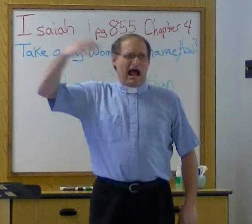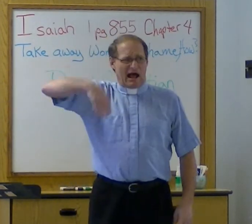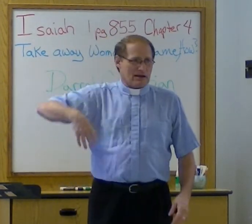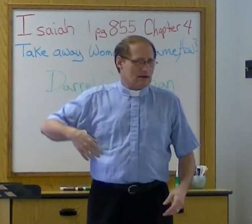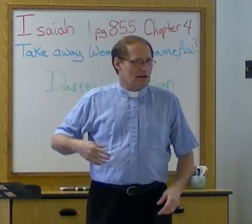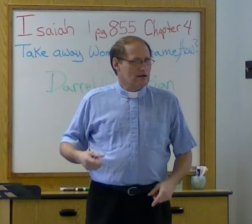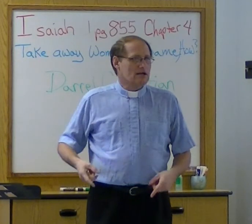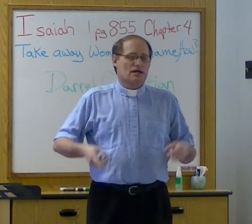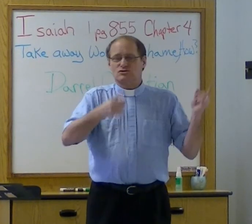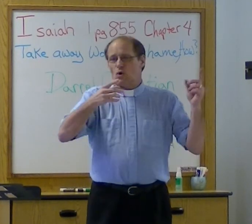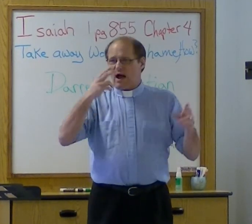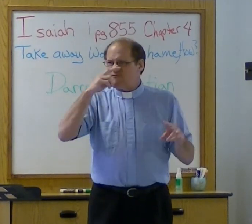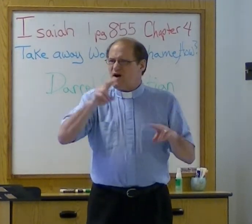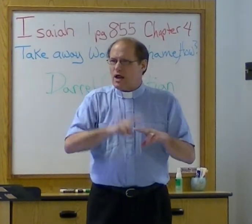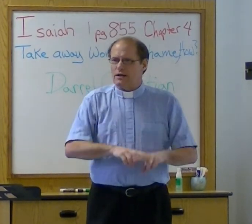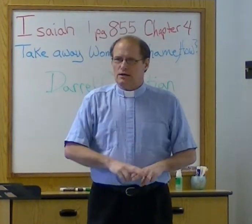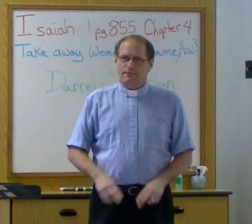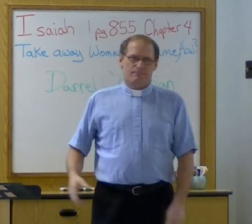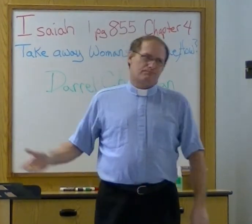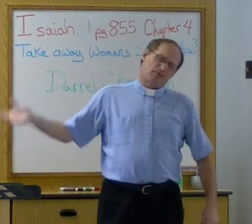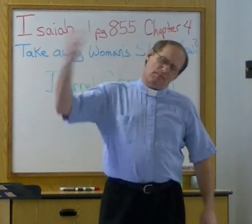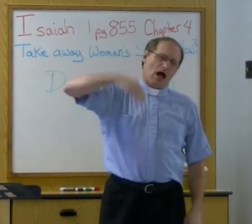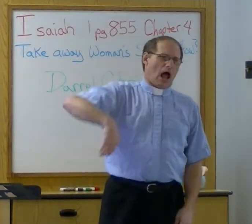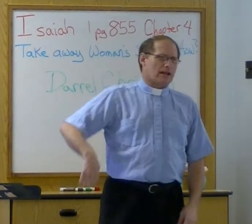on, let's go have fun. Come on.